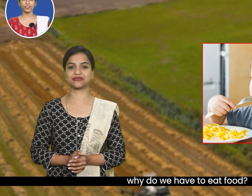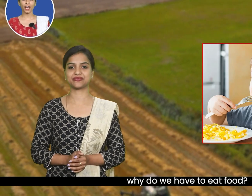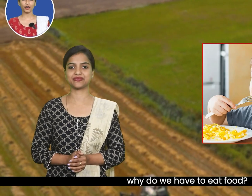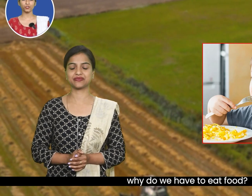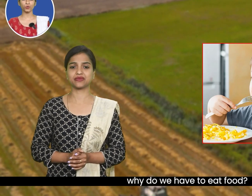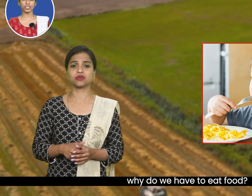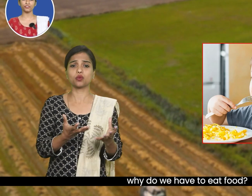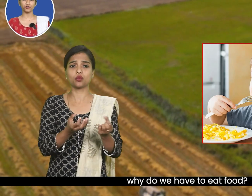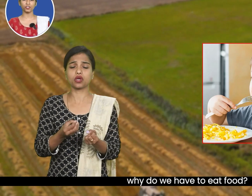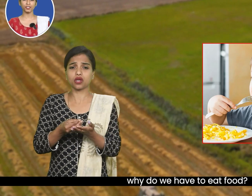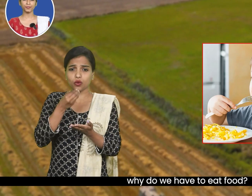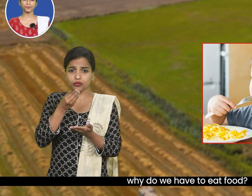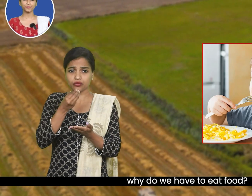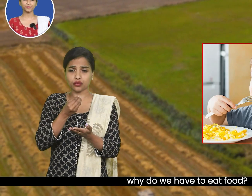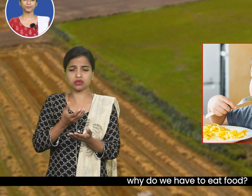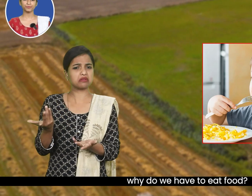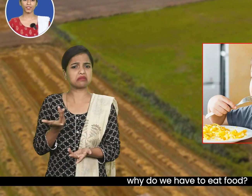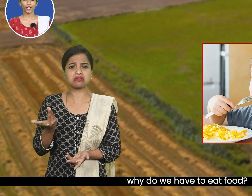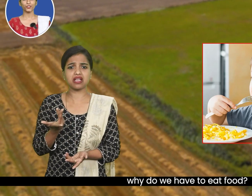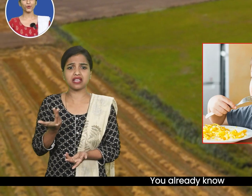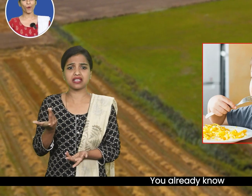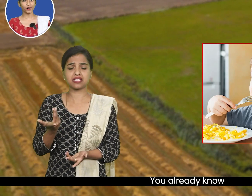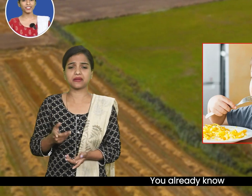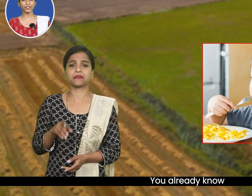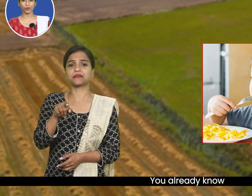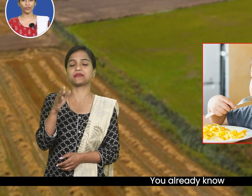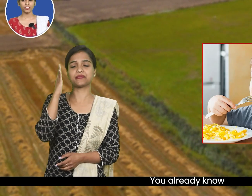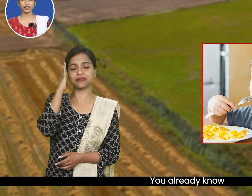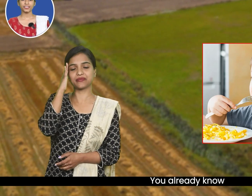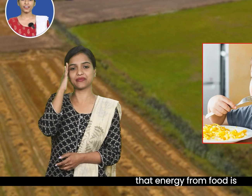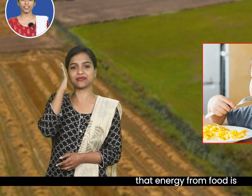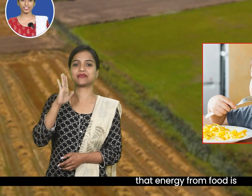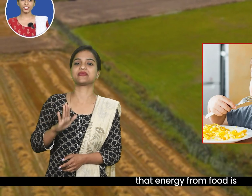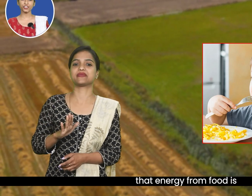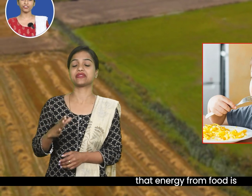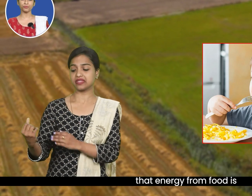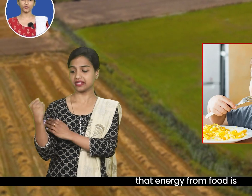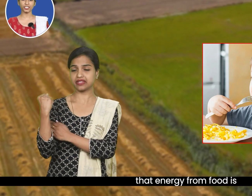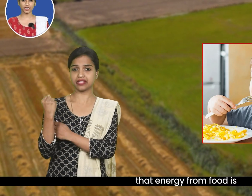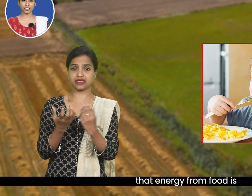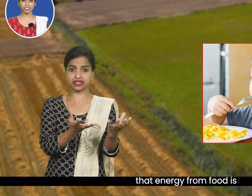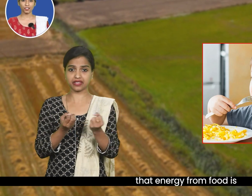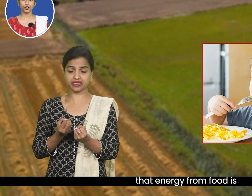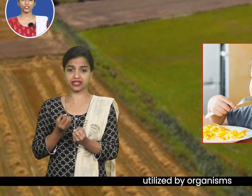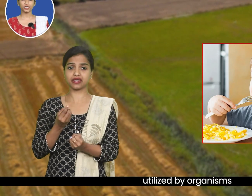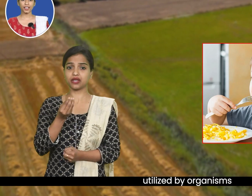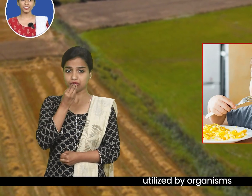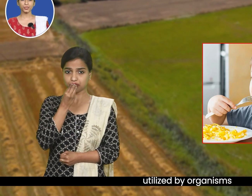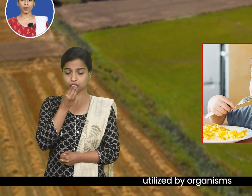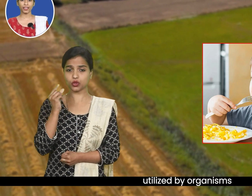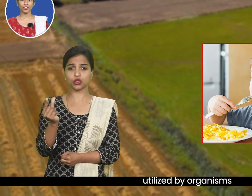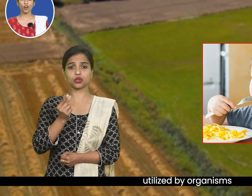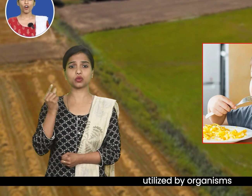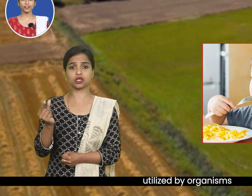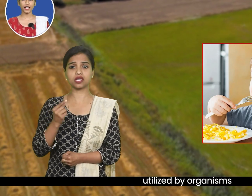Why do we have to eat food? You already know that energy from food is